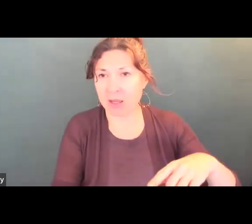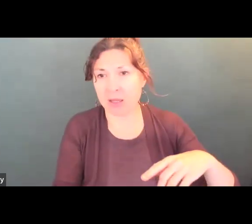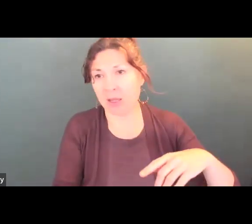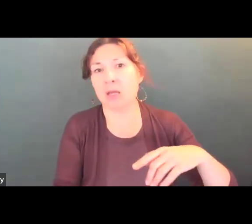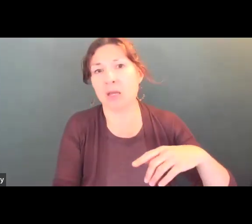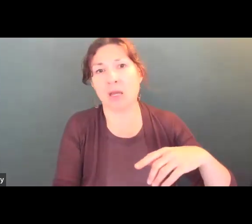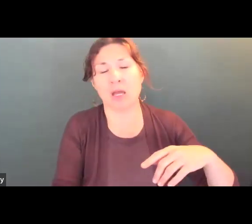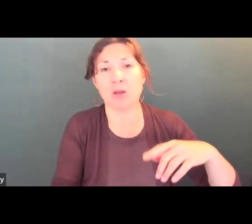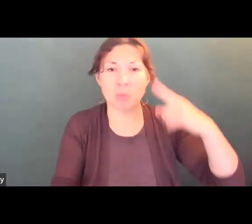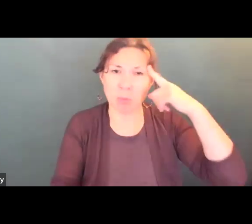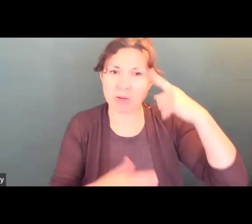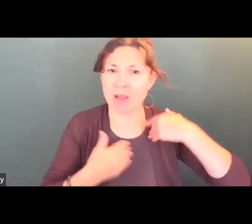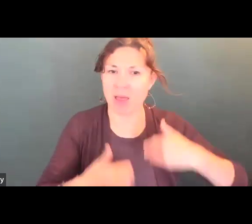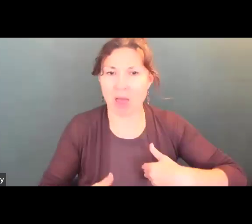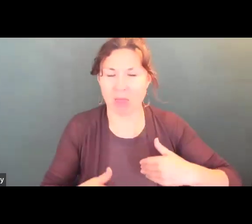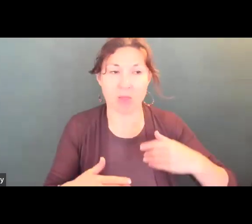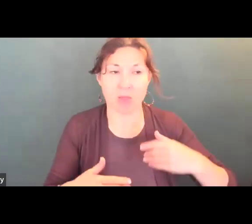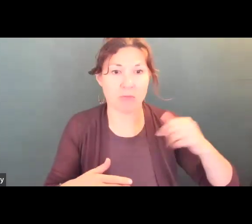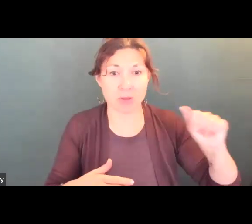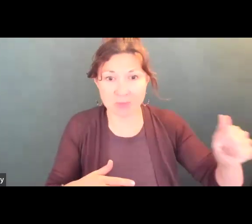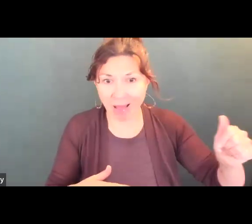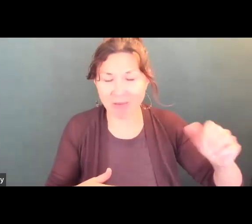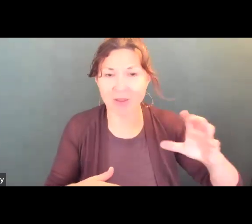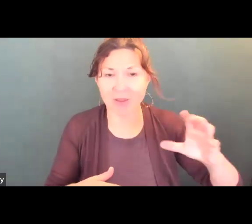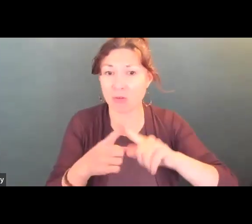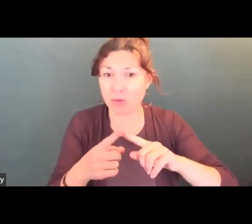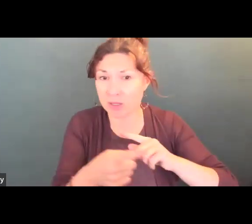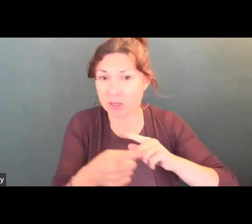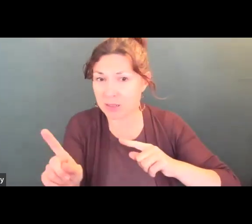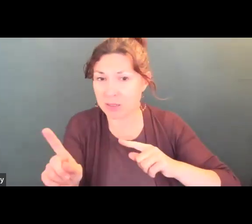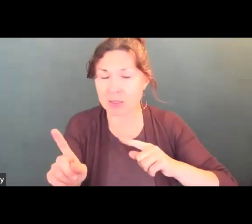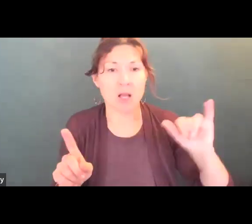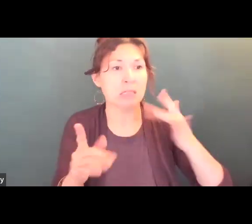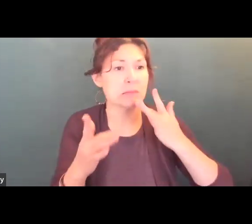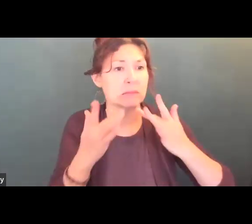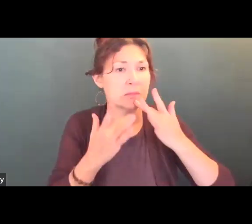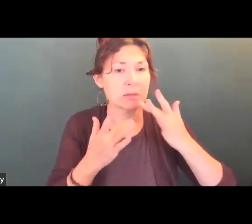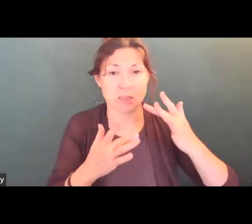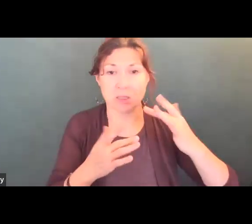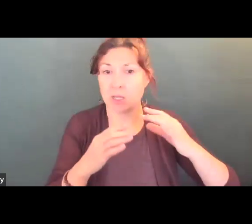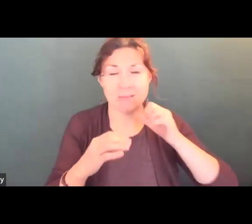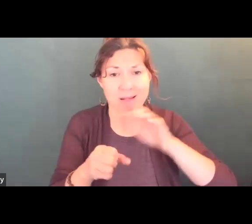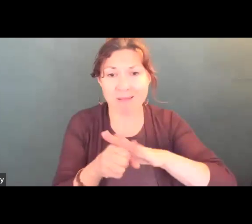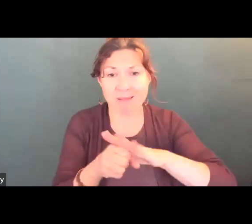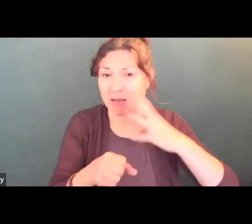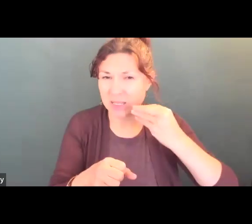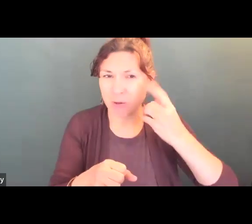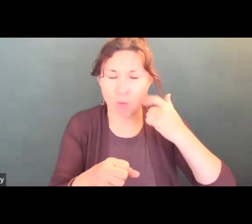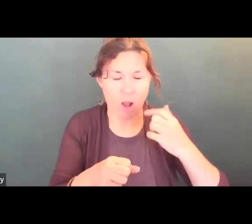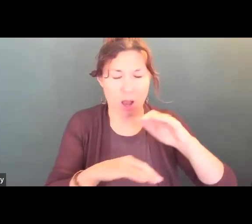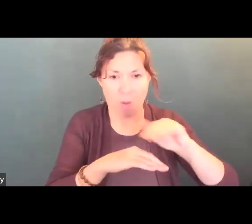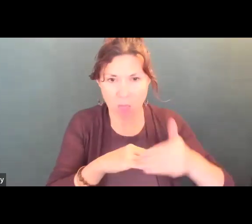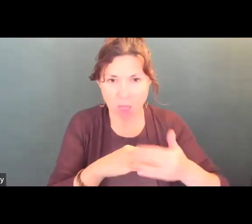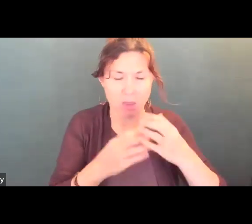friends' mental health. We also see how the lack of sleep from nighttime cell phone use is hurting young people, including decreased